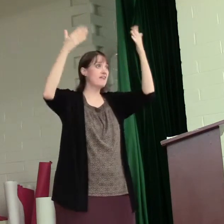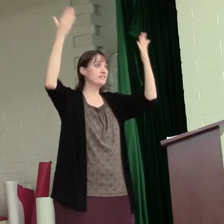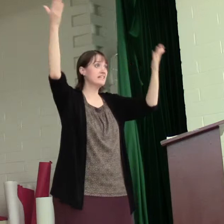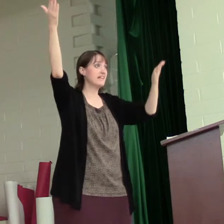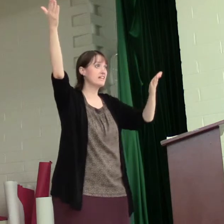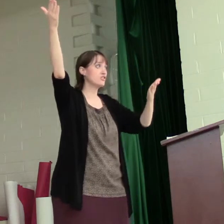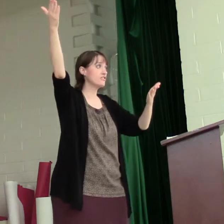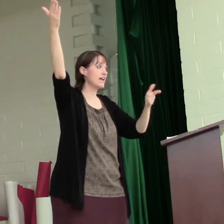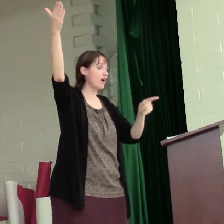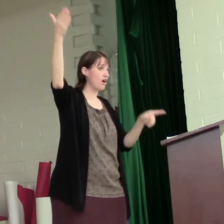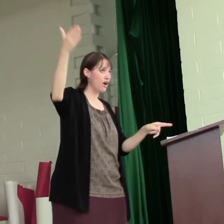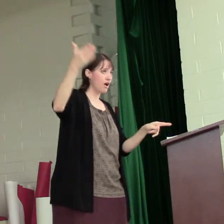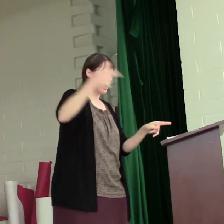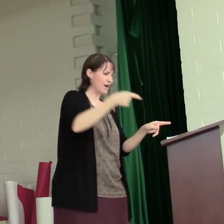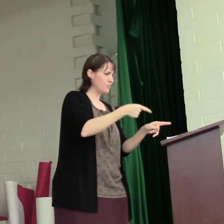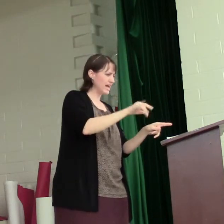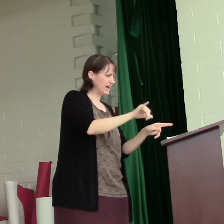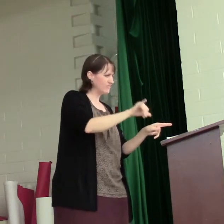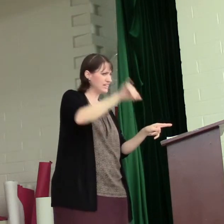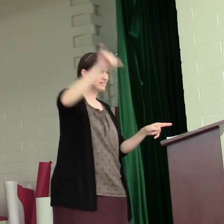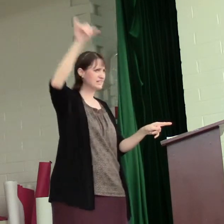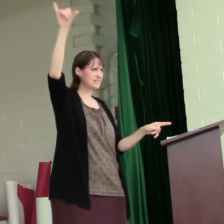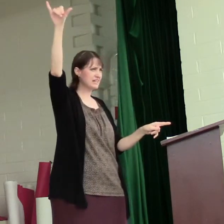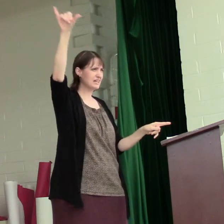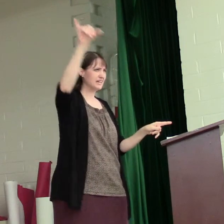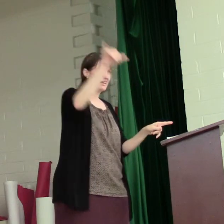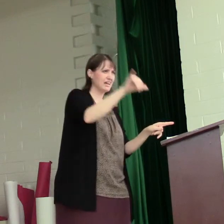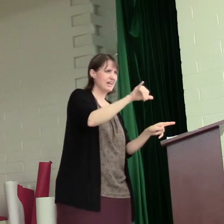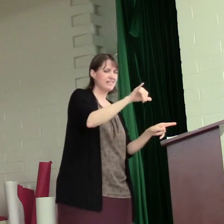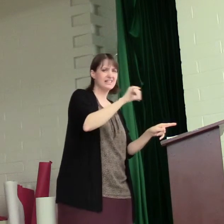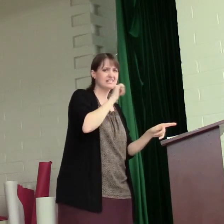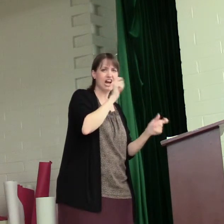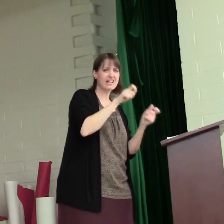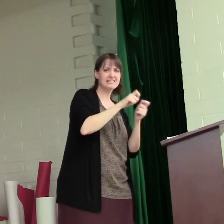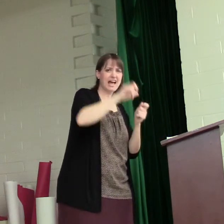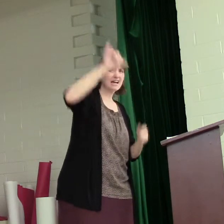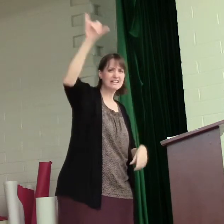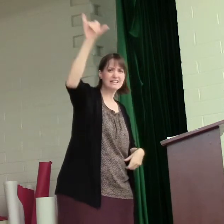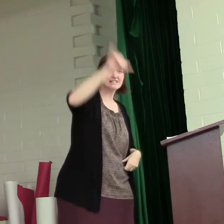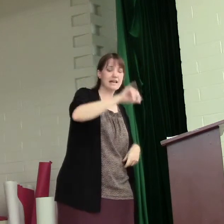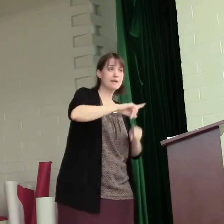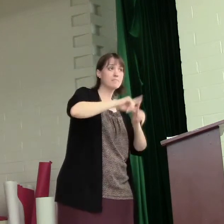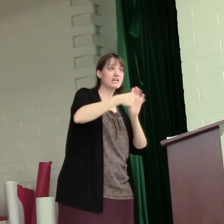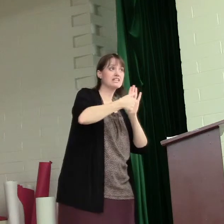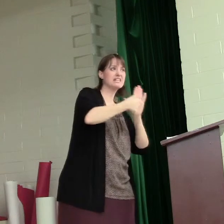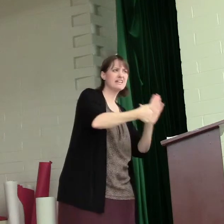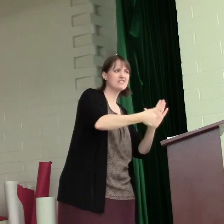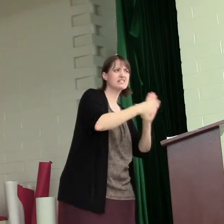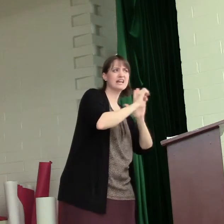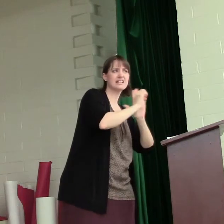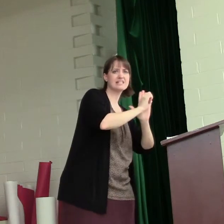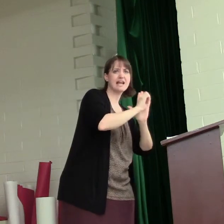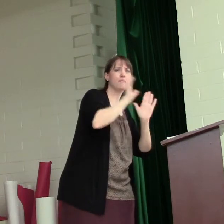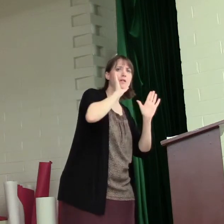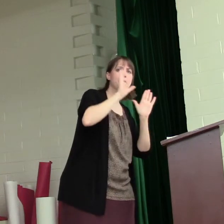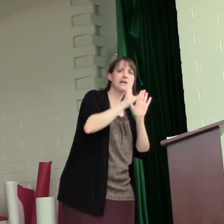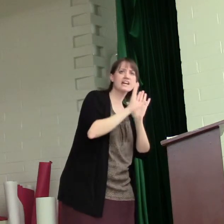heavenly things are there. We have this, it's not exactly the same, but gives us like an example, a